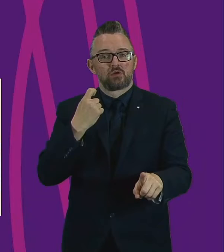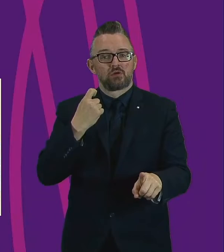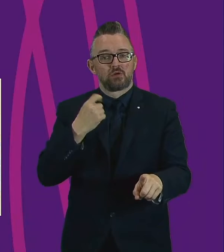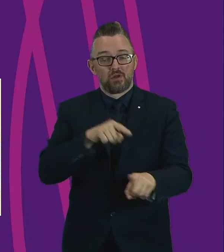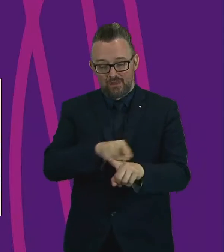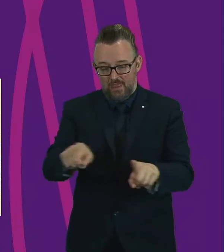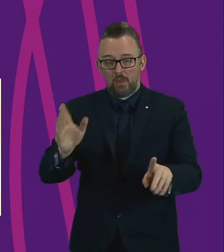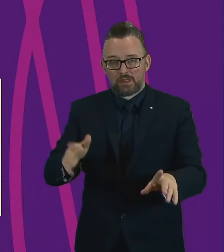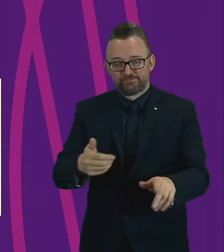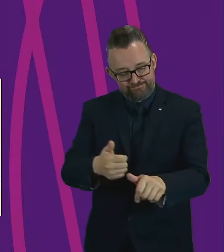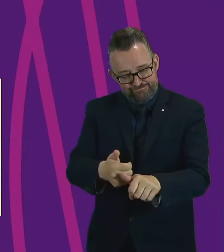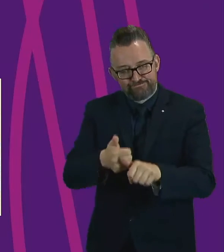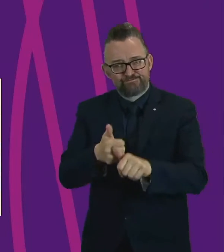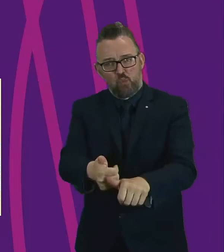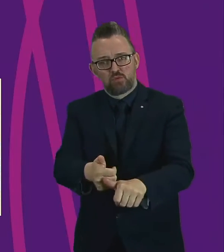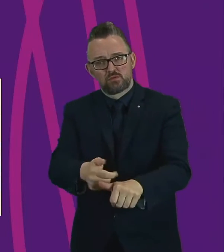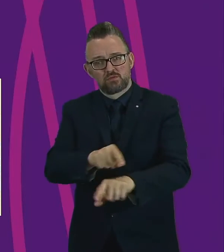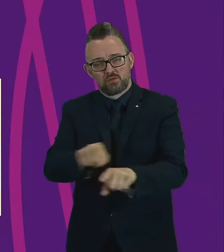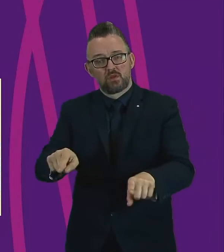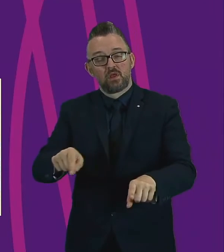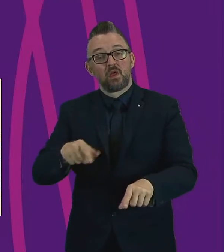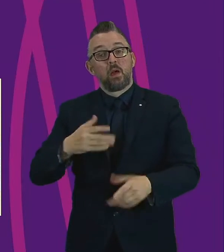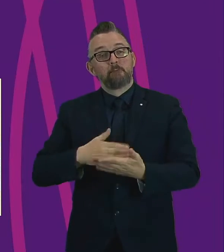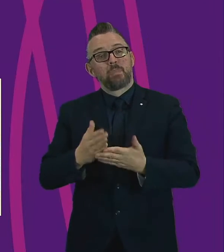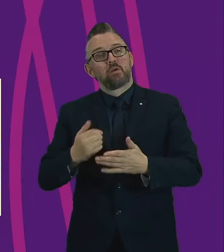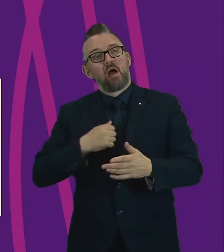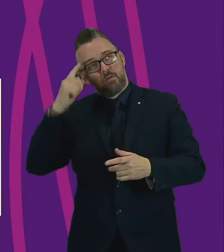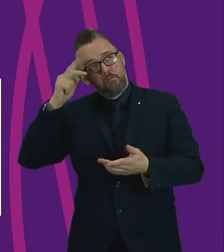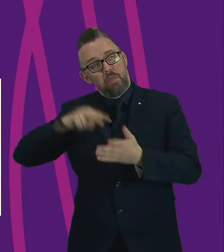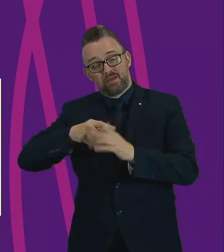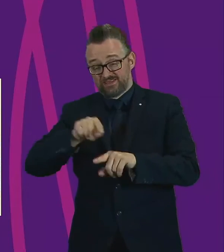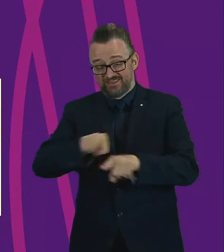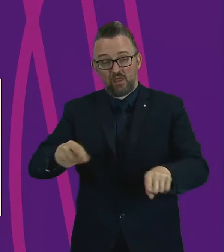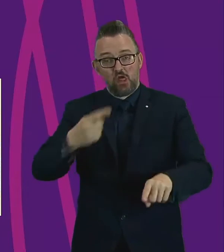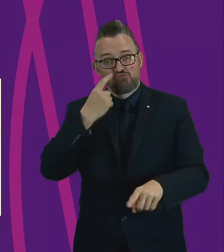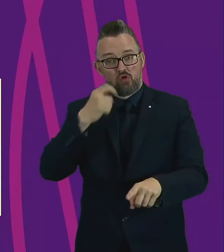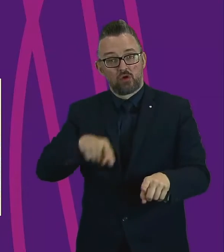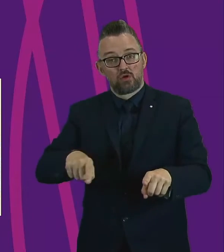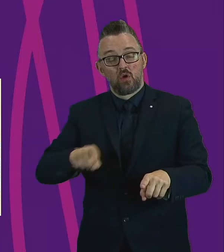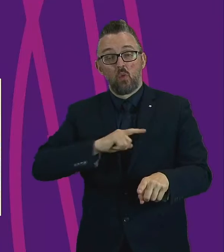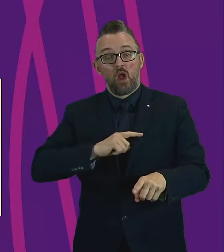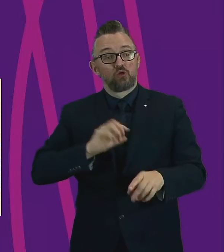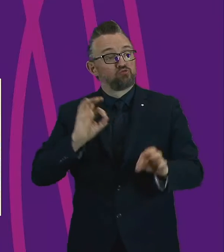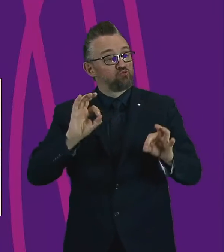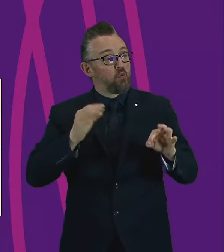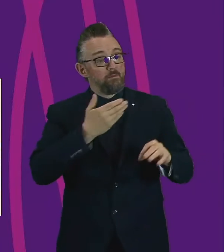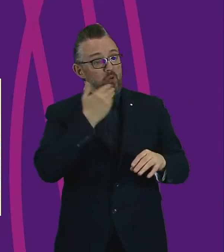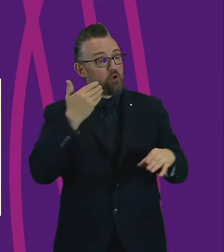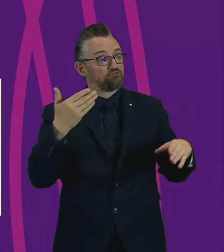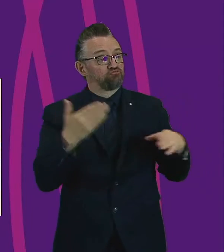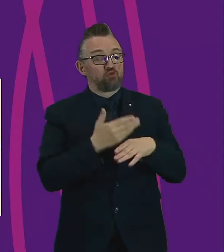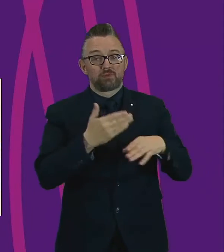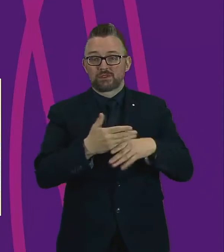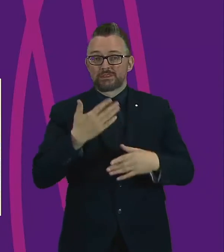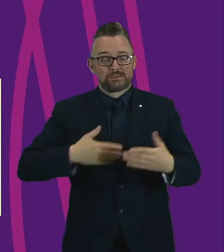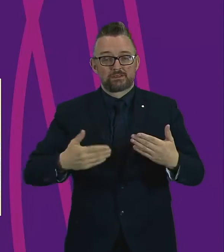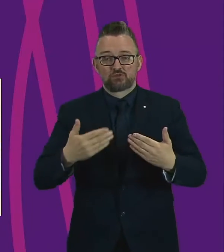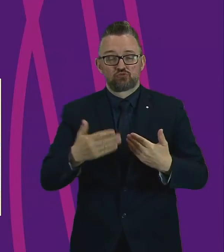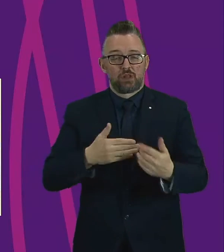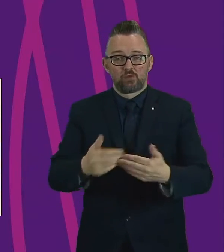map. They must be part of our next steps, because tackling unemployment and tackling youth